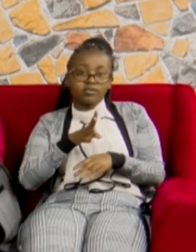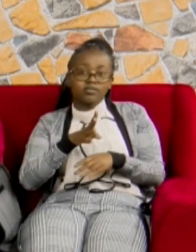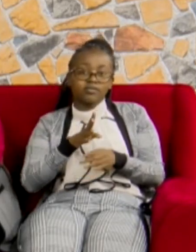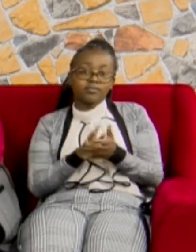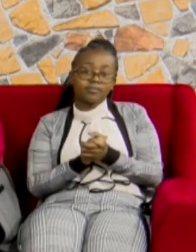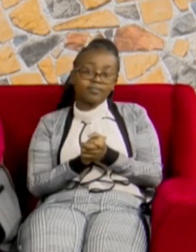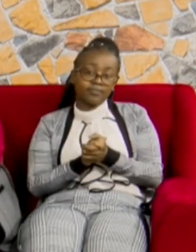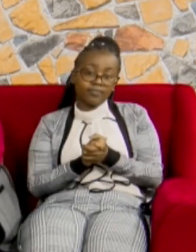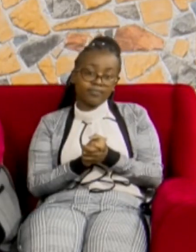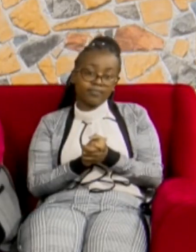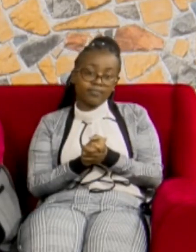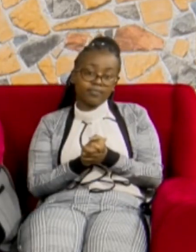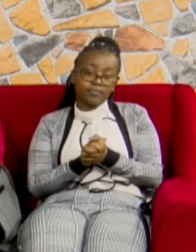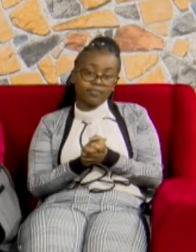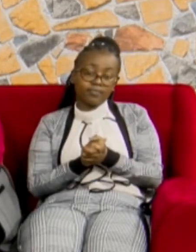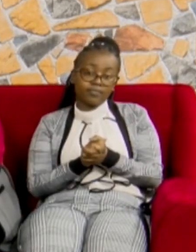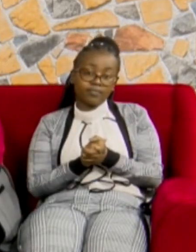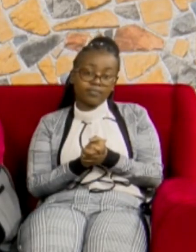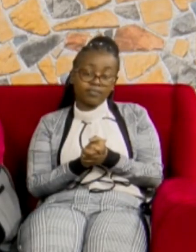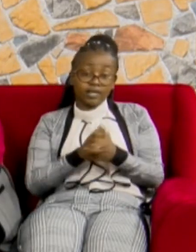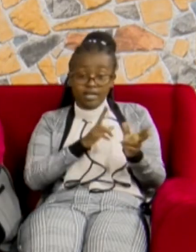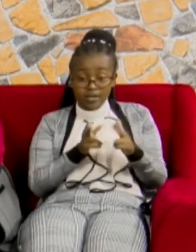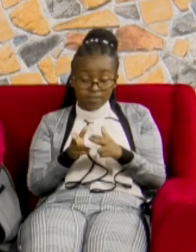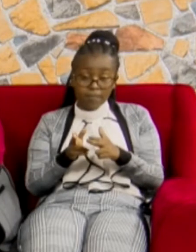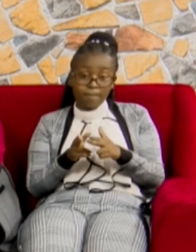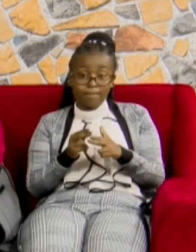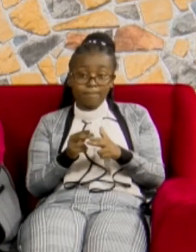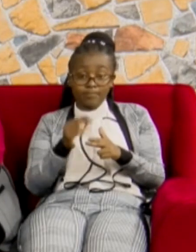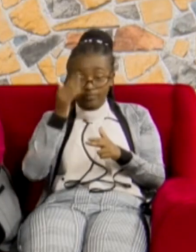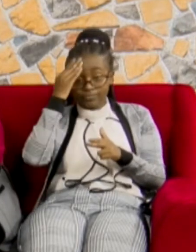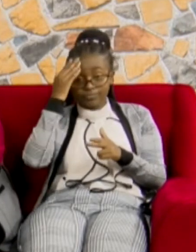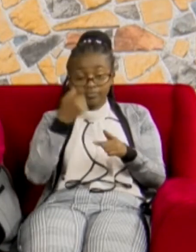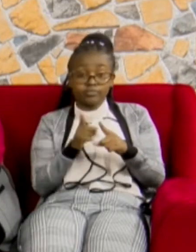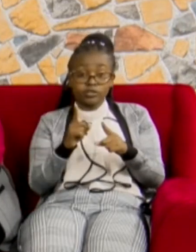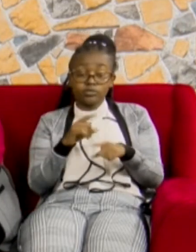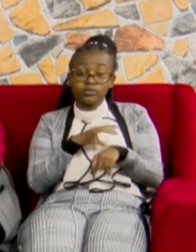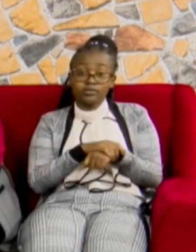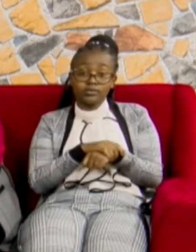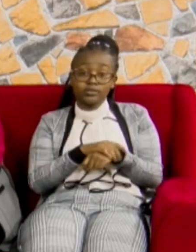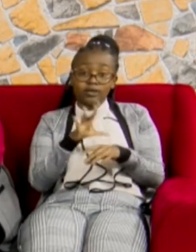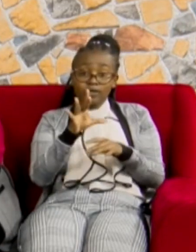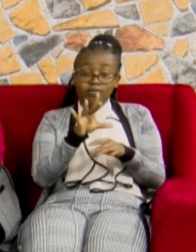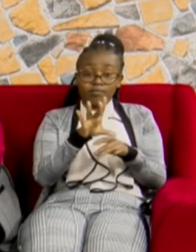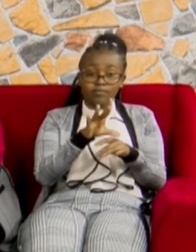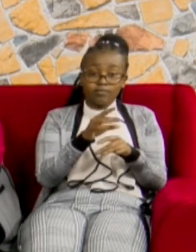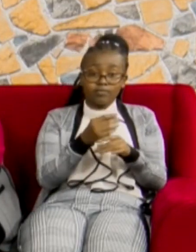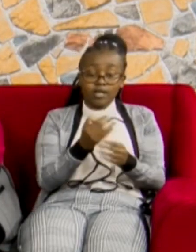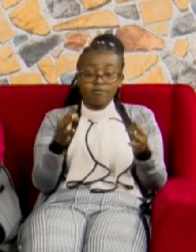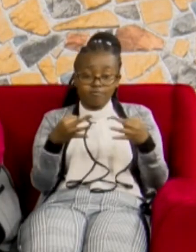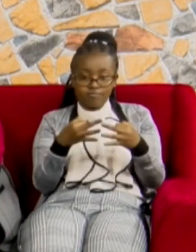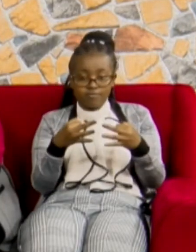So, unfortunately, no magic potion that I know of, but you can find a few friends who are